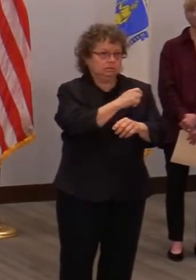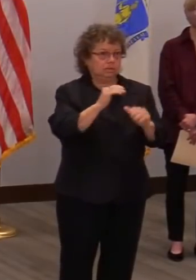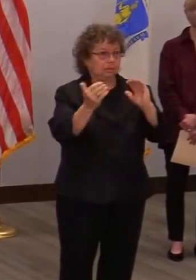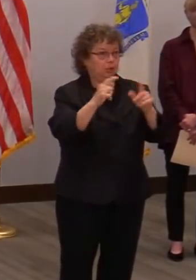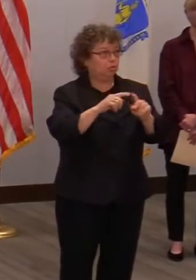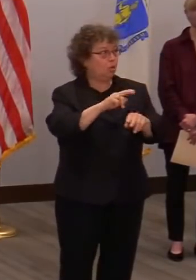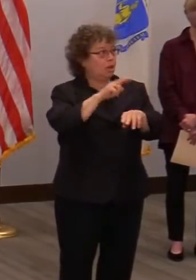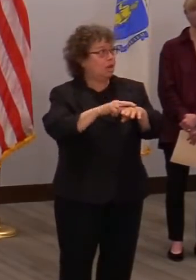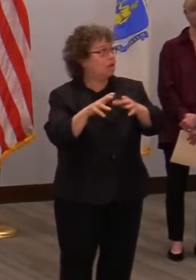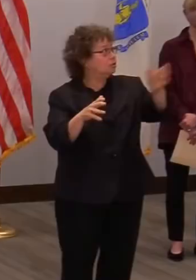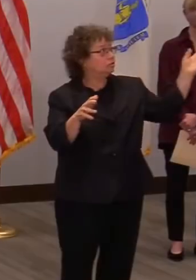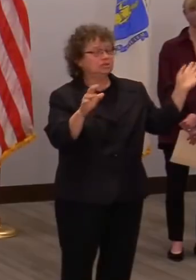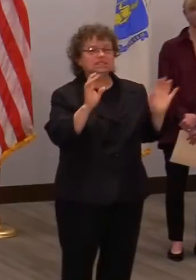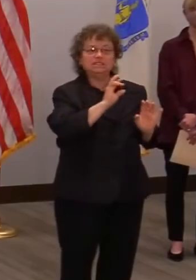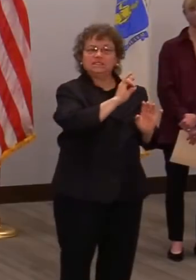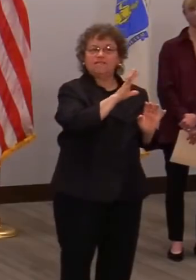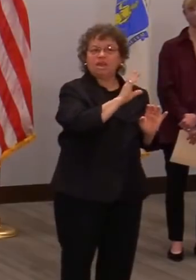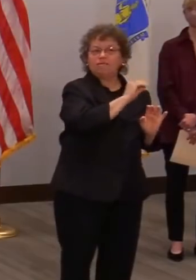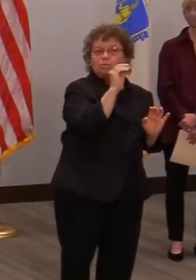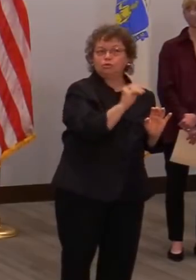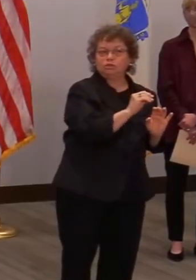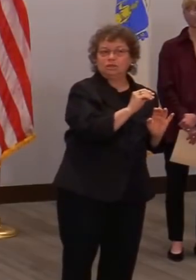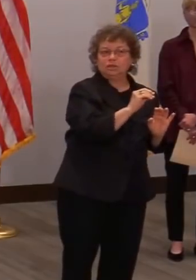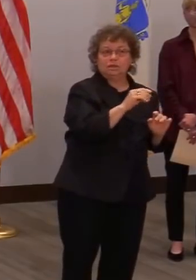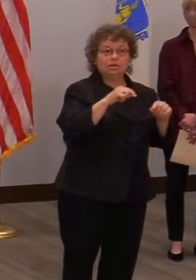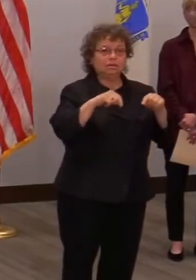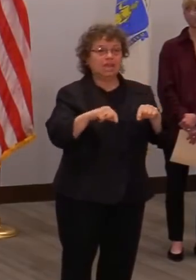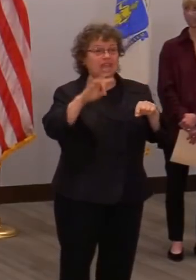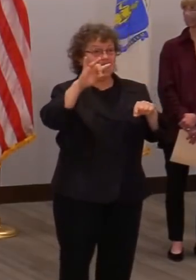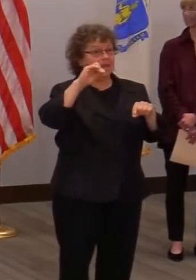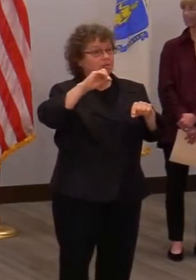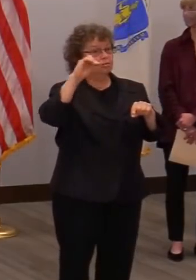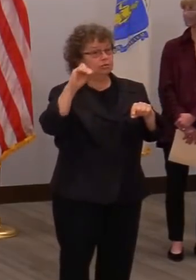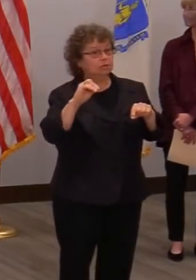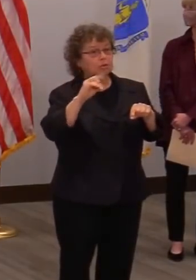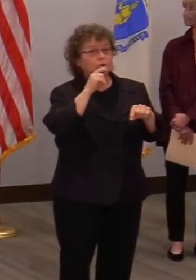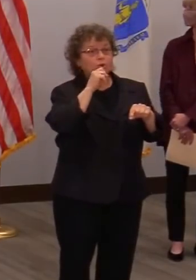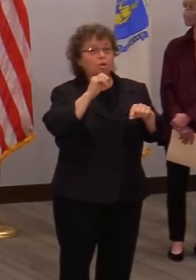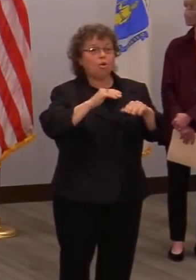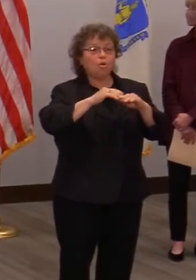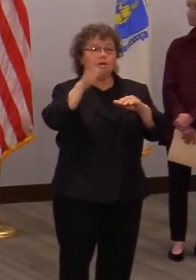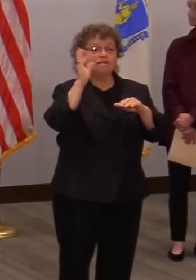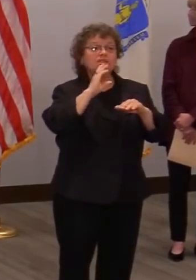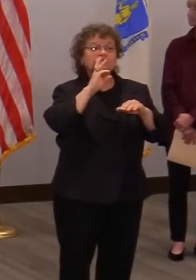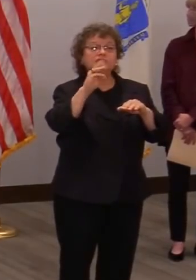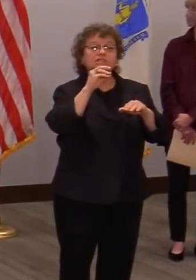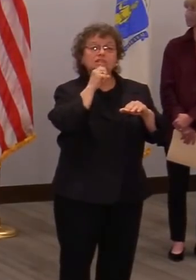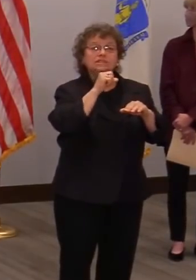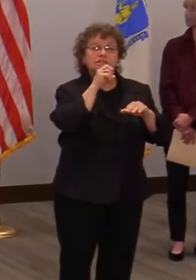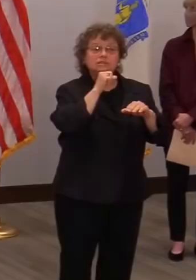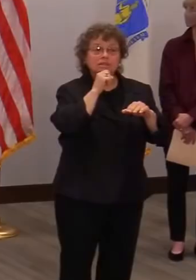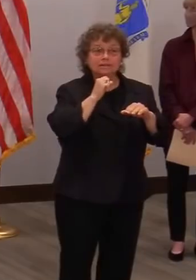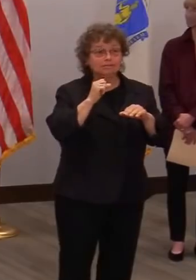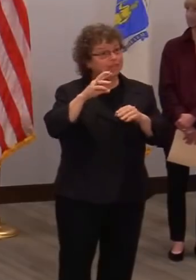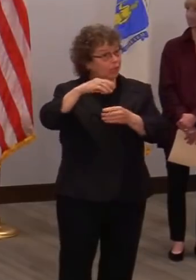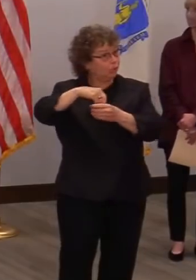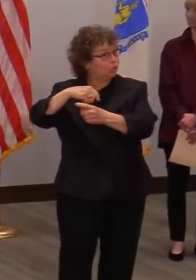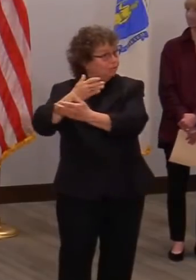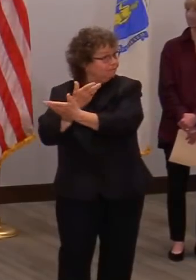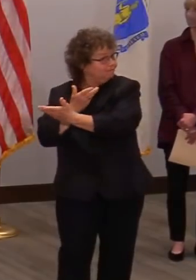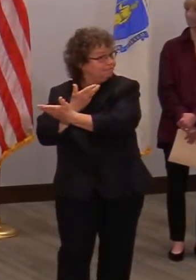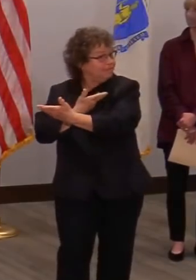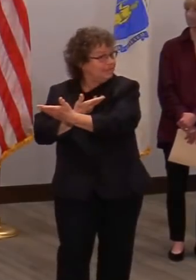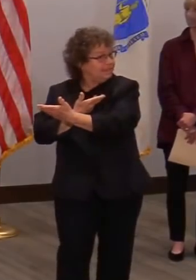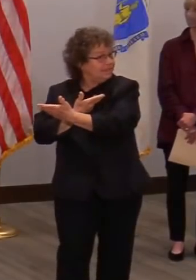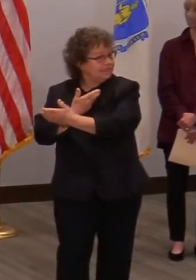about 75%. And 80% of the people over the age of 60, that would include me, have received